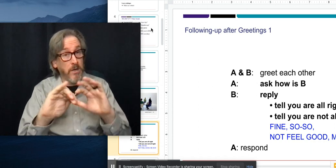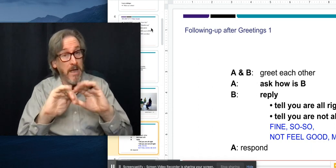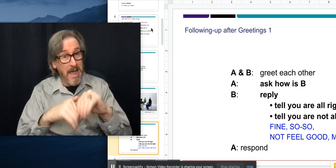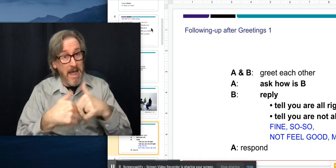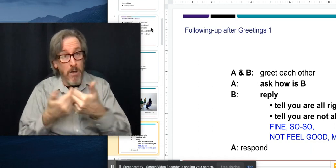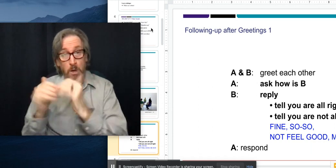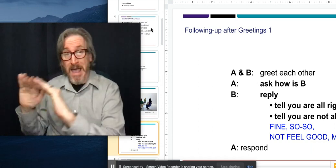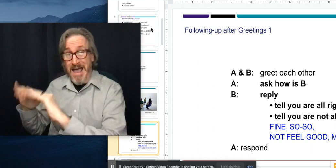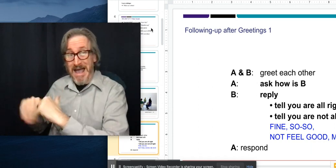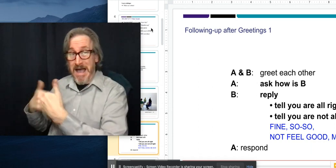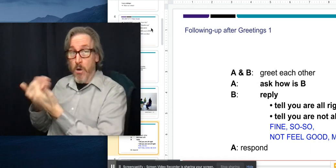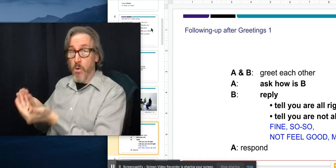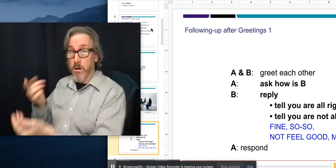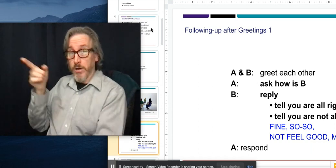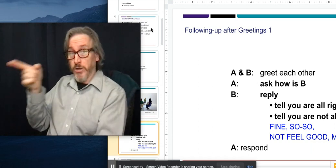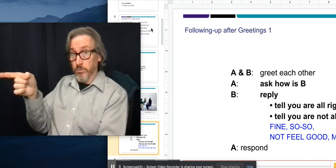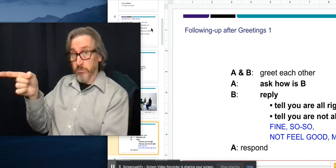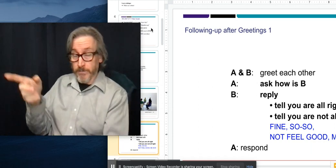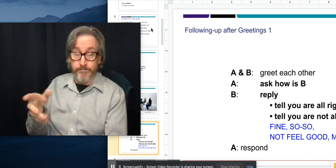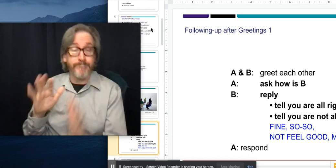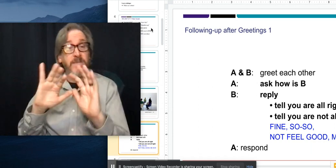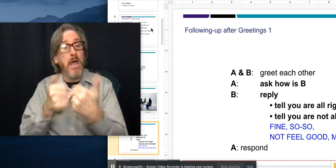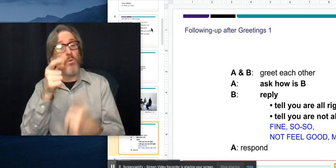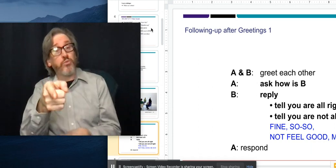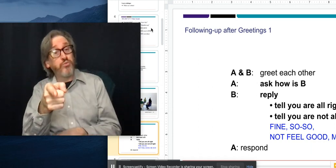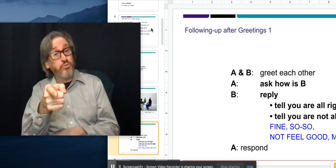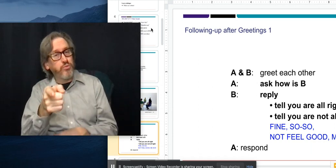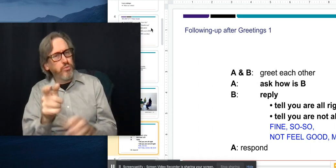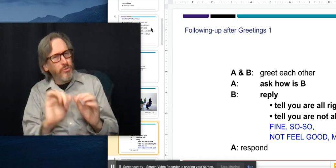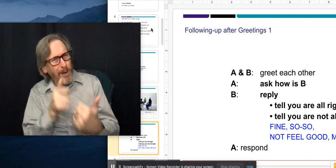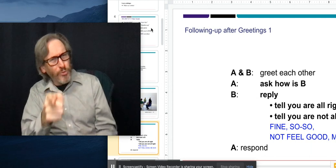you? How are you? Right.